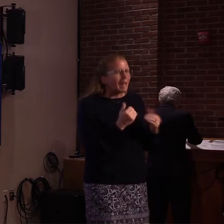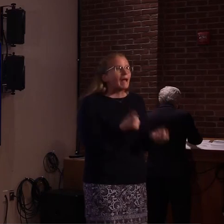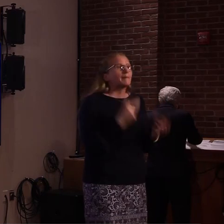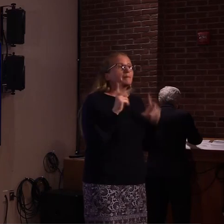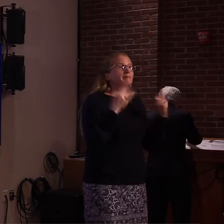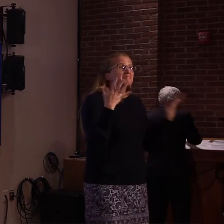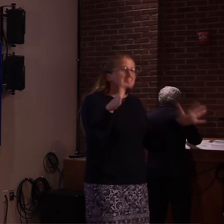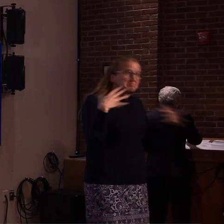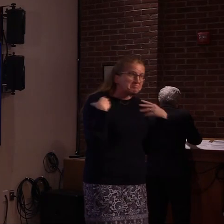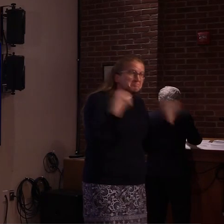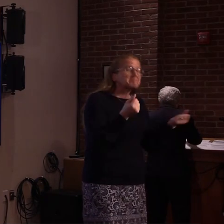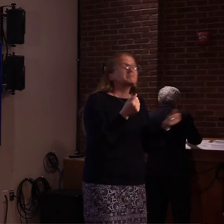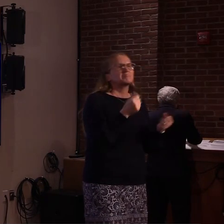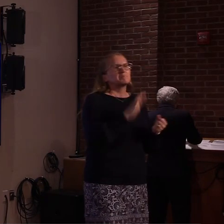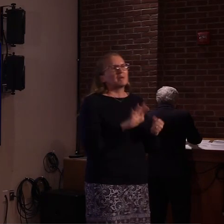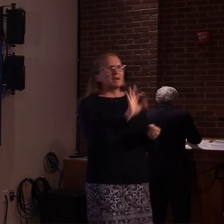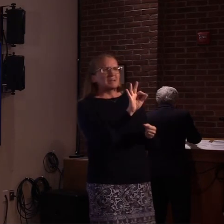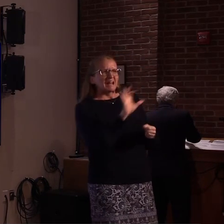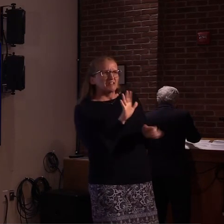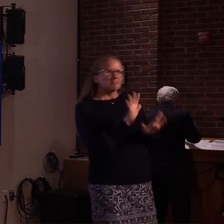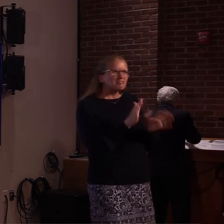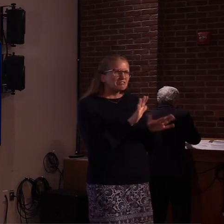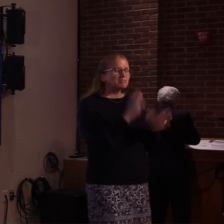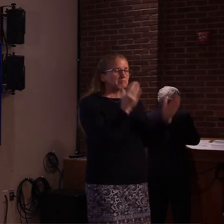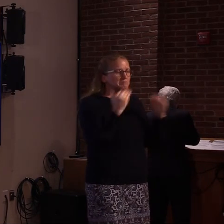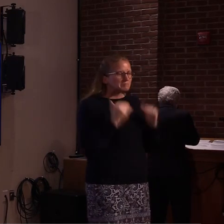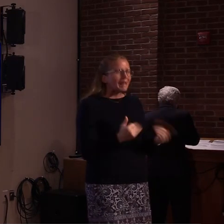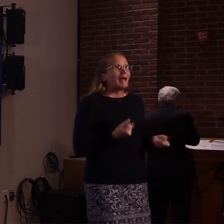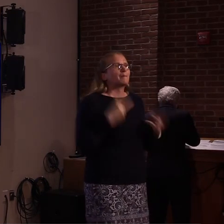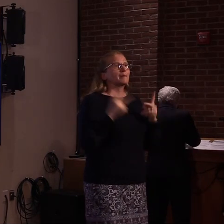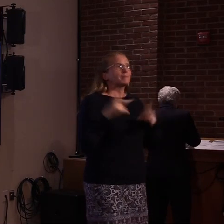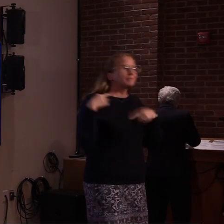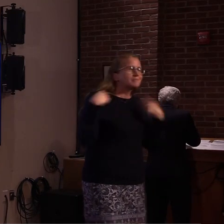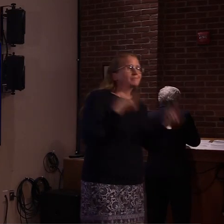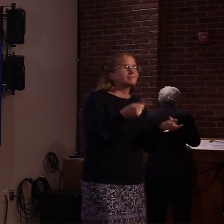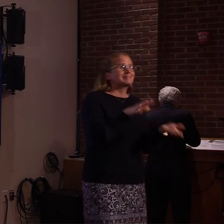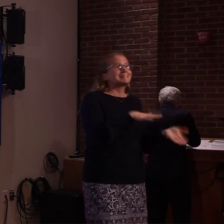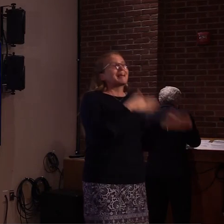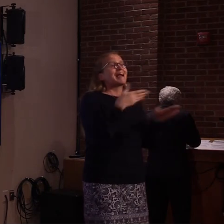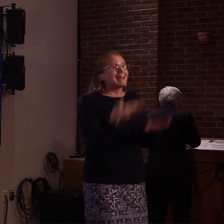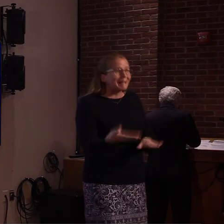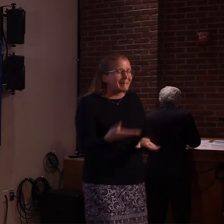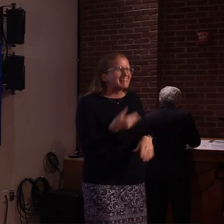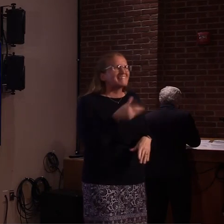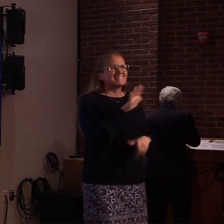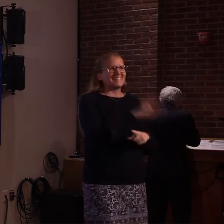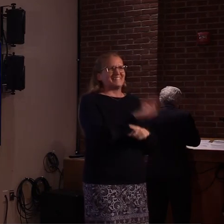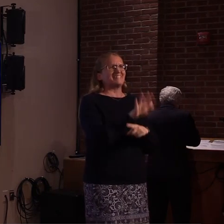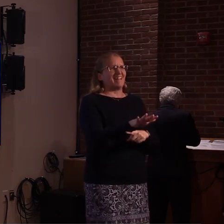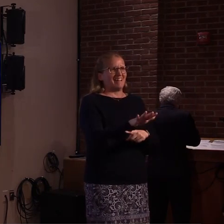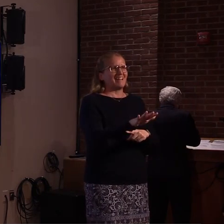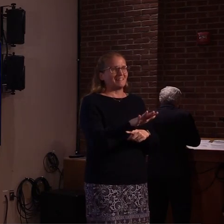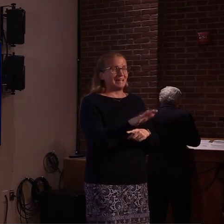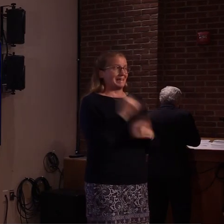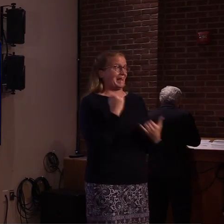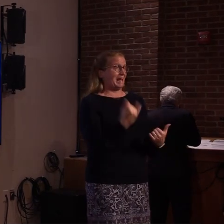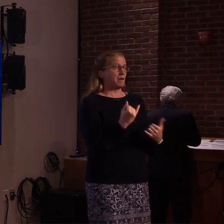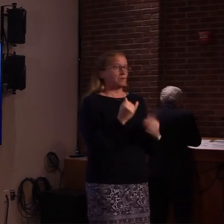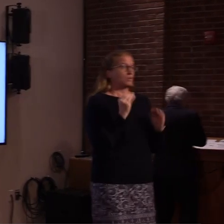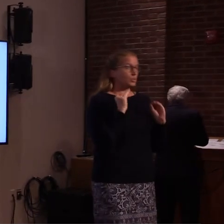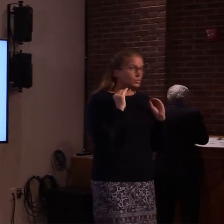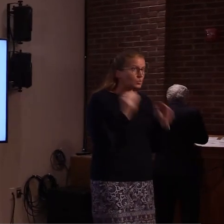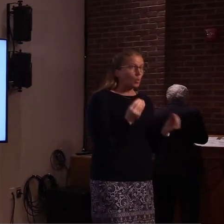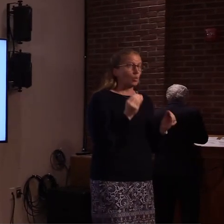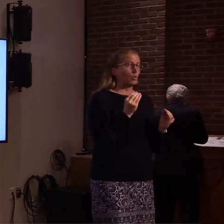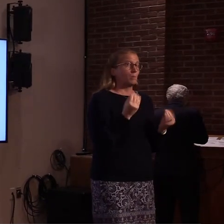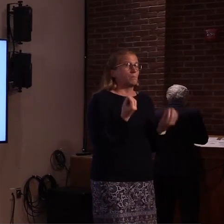recovered. The 55 deaths, I believe we're just about at the 2-week point that we have not seen any